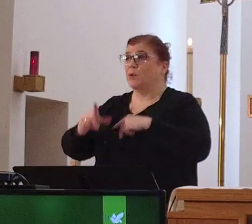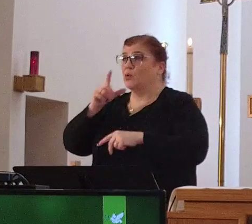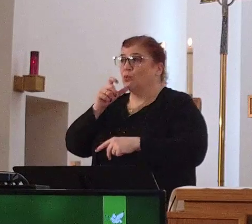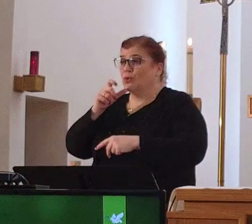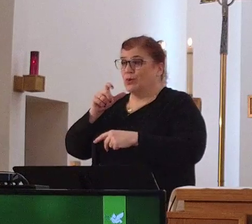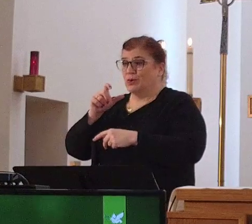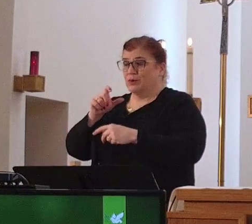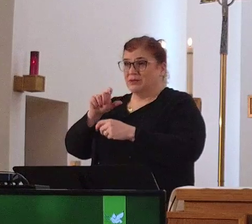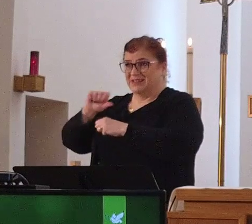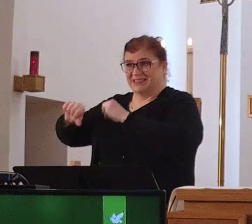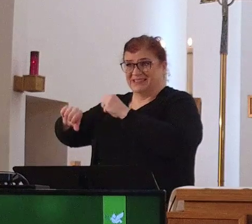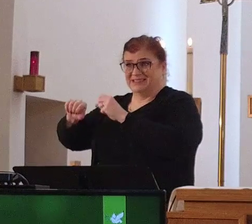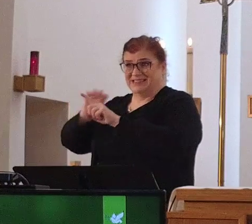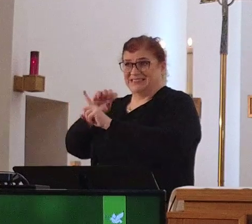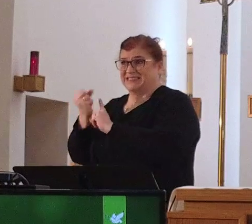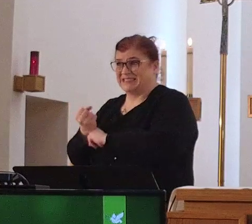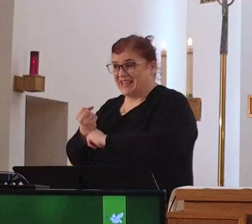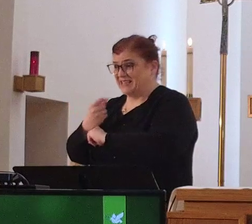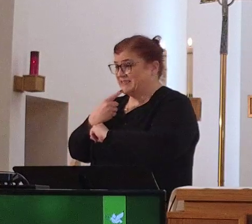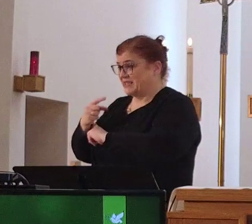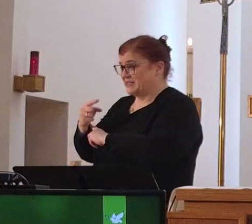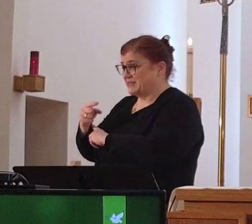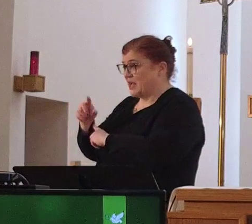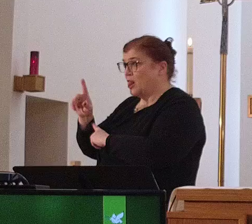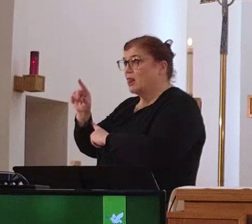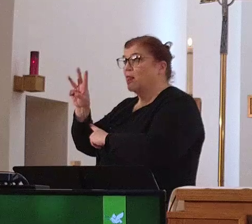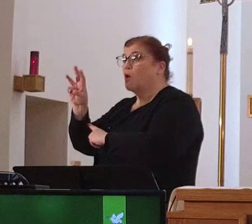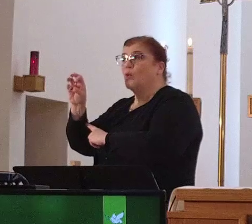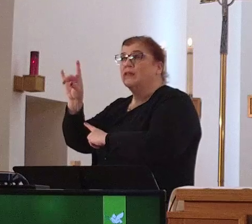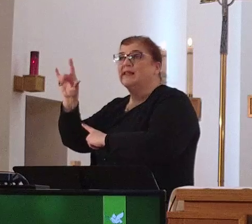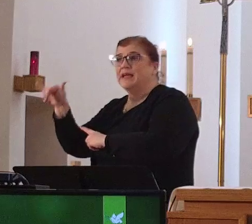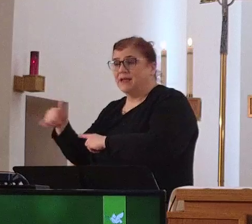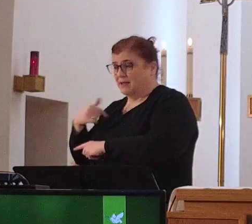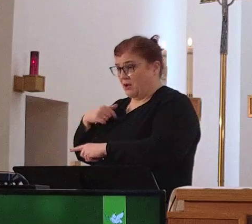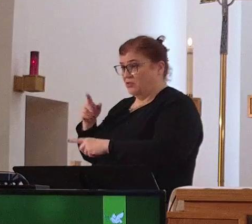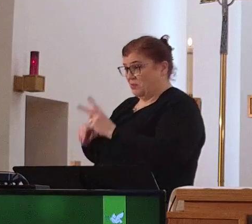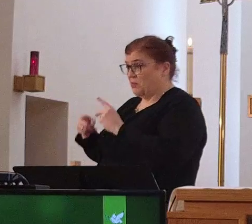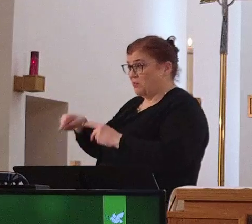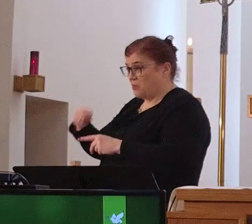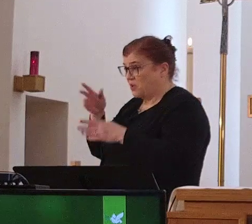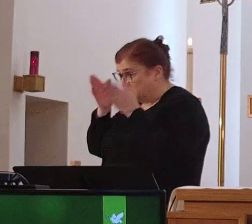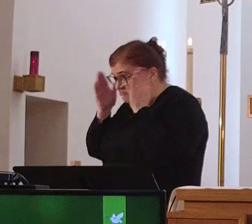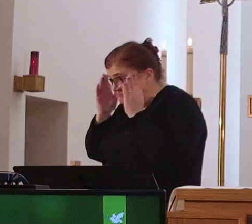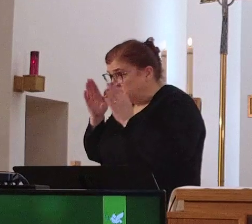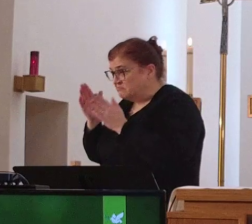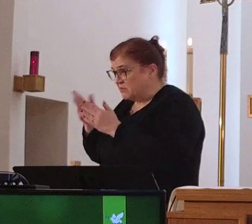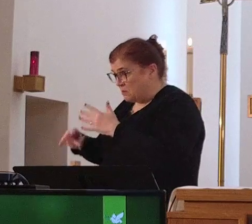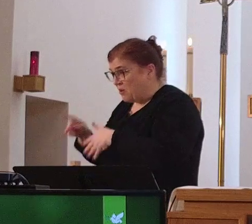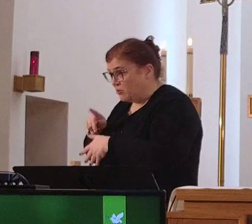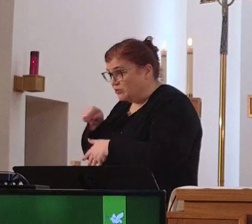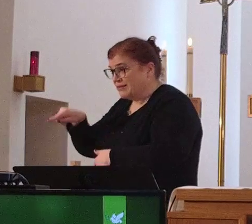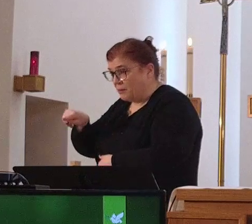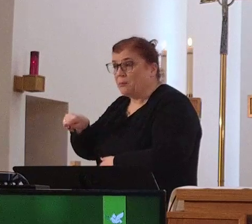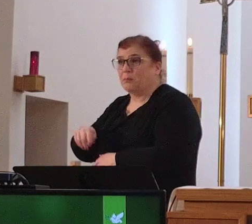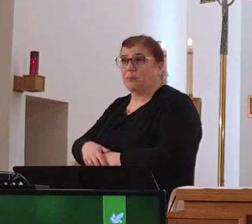whom society deems are lowly are the ones that we listen to and